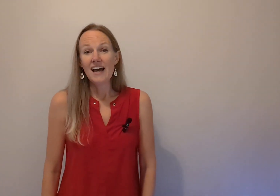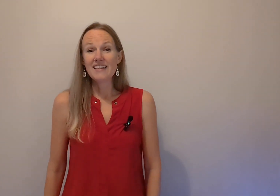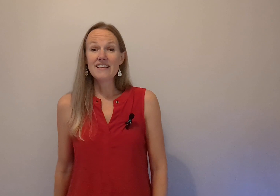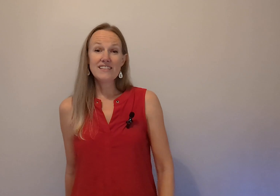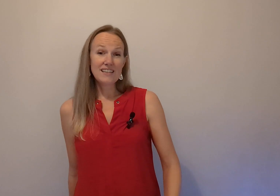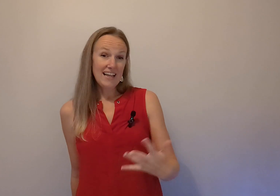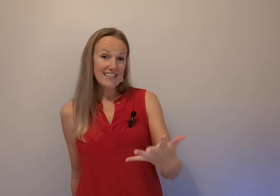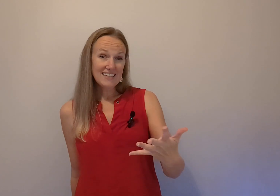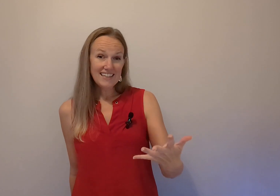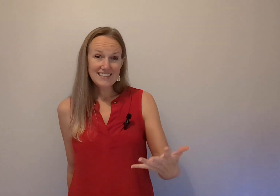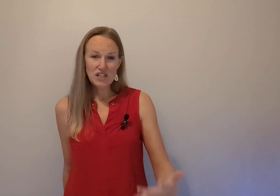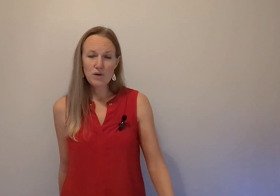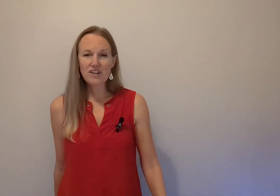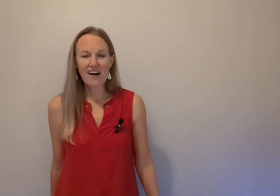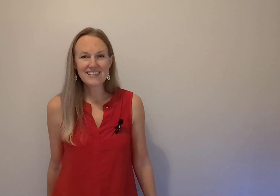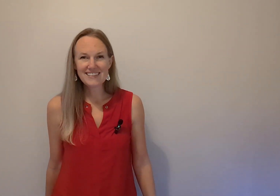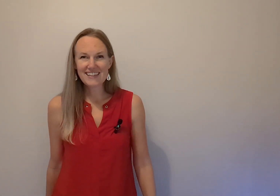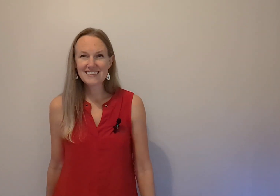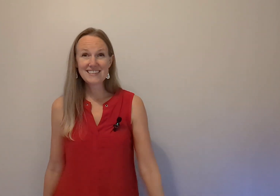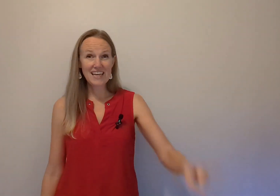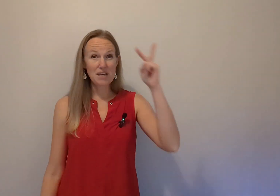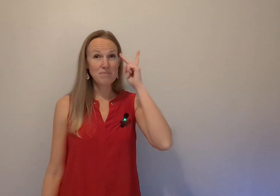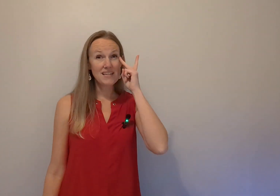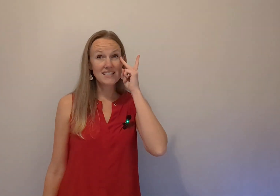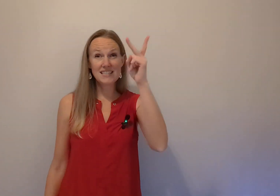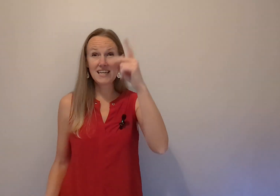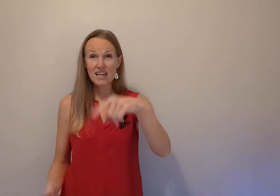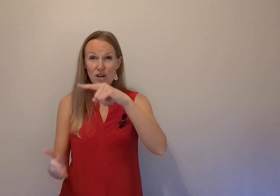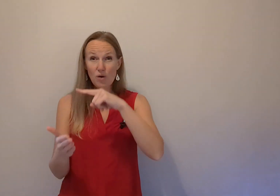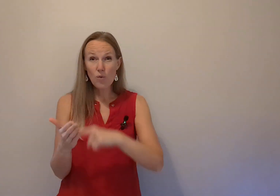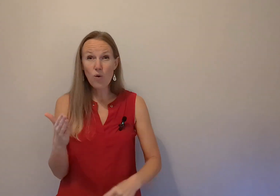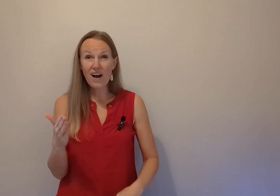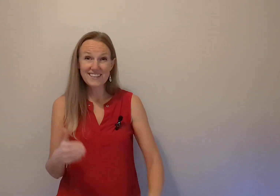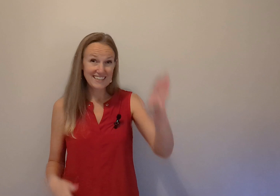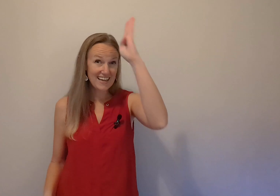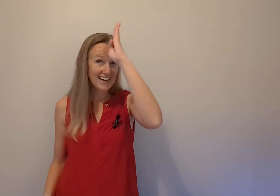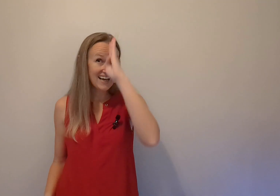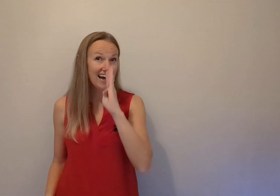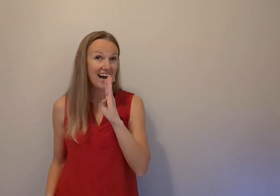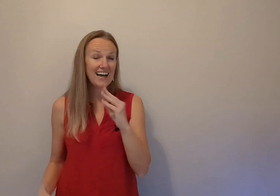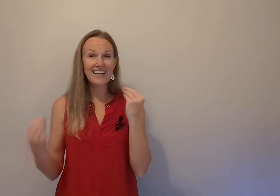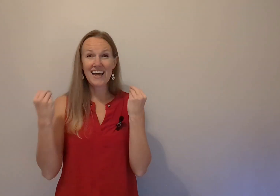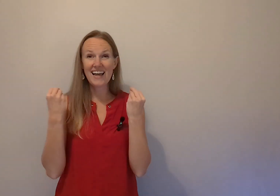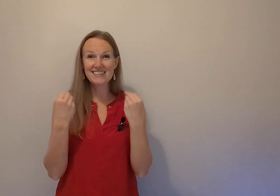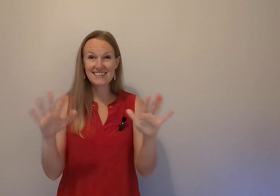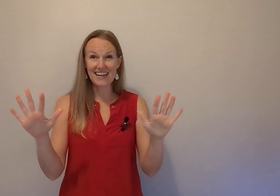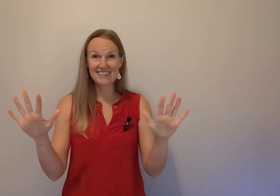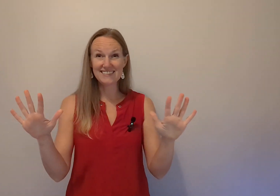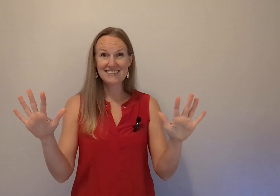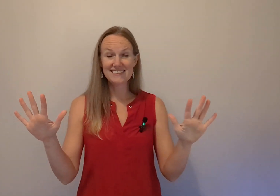and then the last line, see what your God has done, is the same. See what God has done.